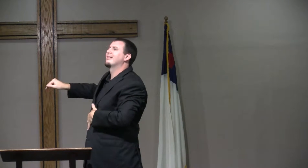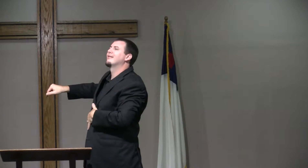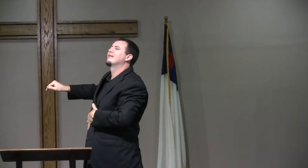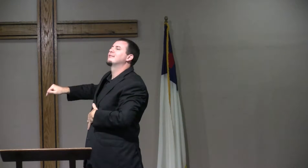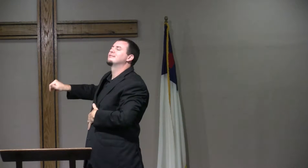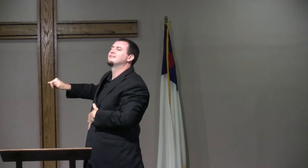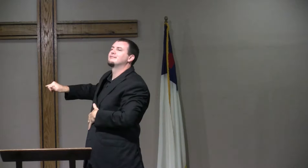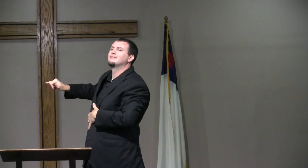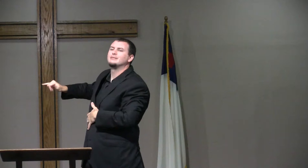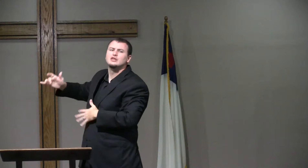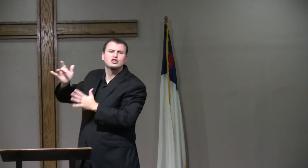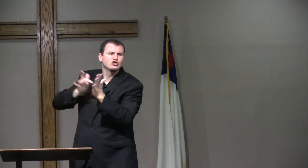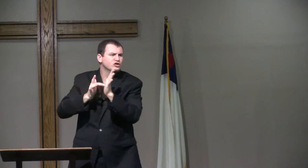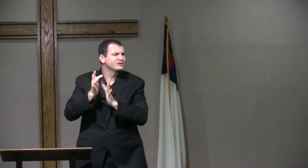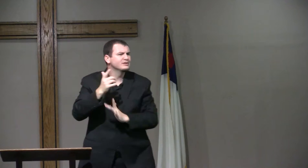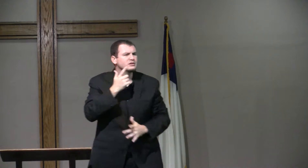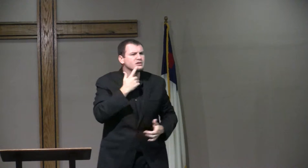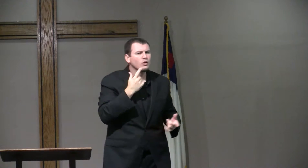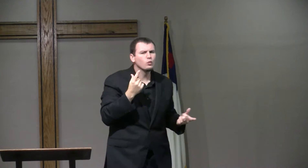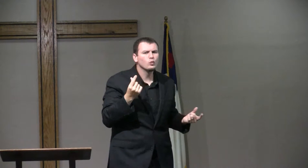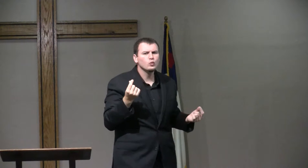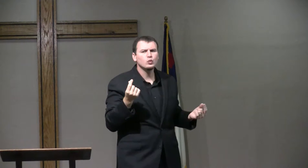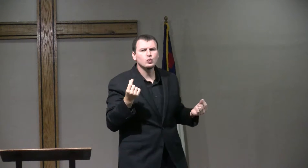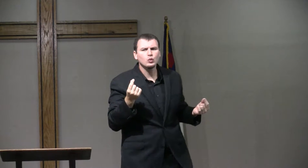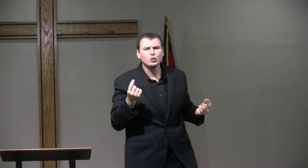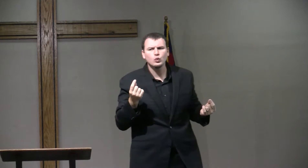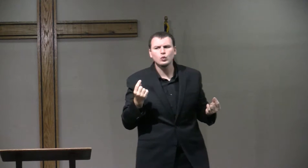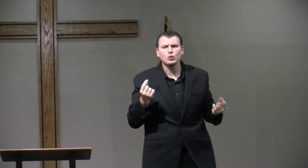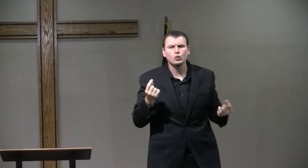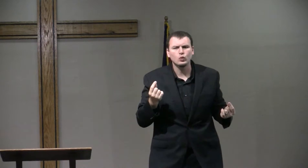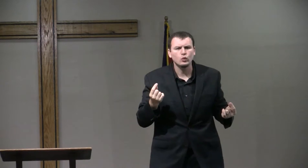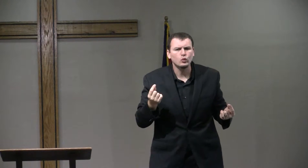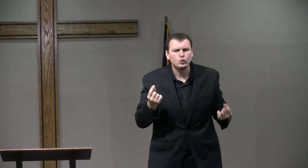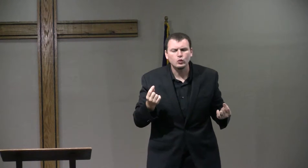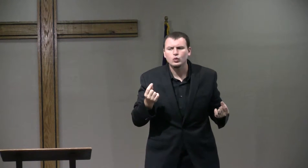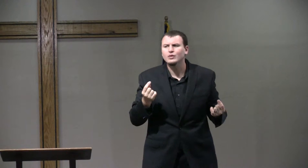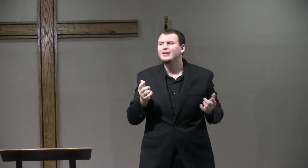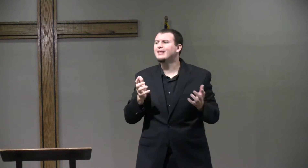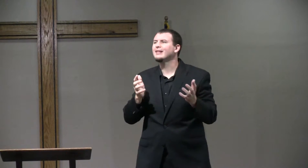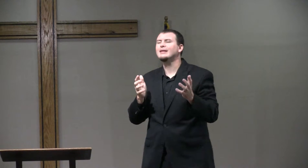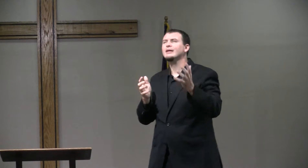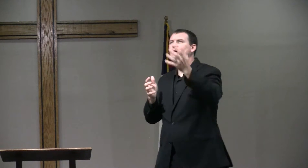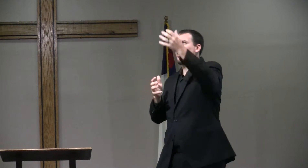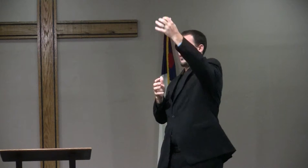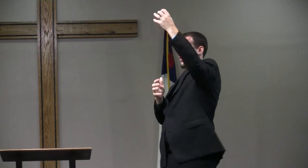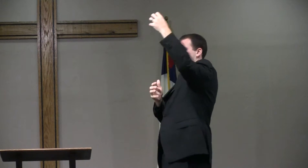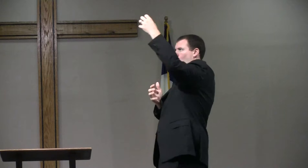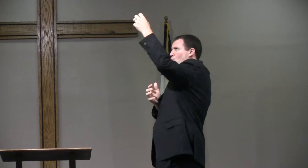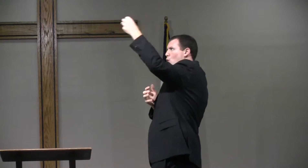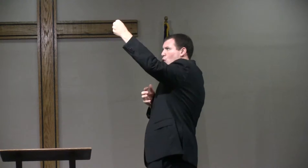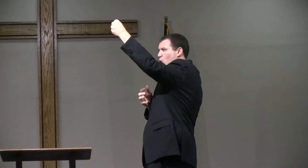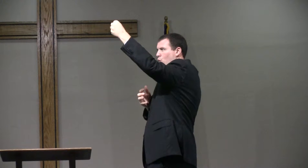remember a problem that they have with a certain person. What did Jesus say to do?